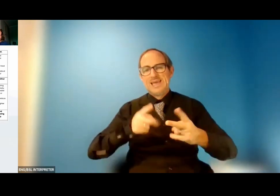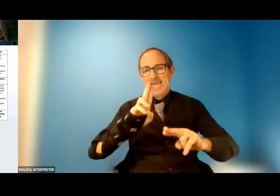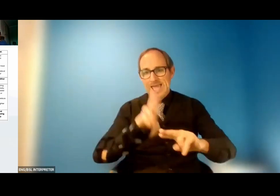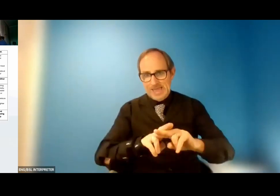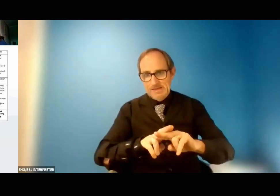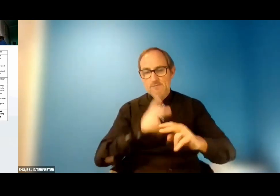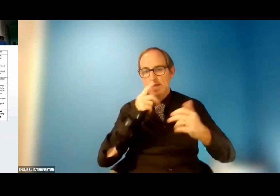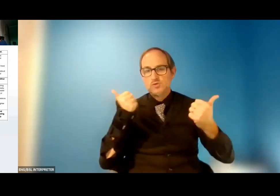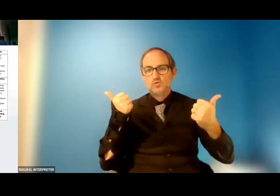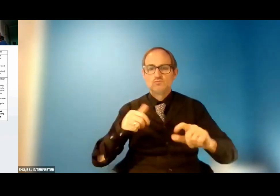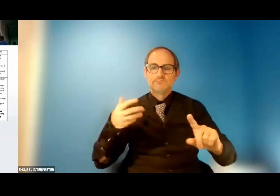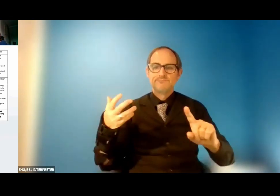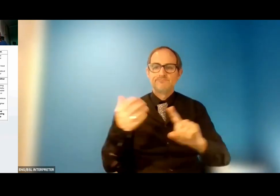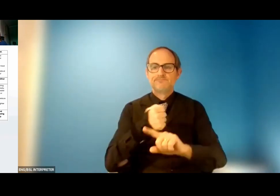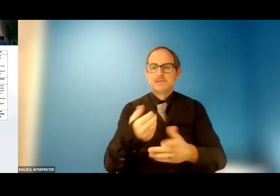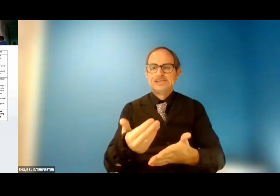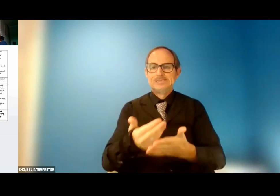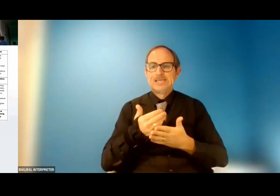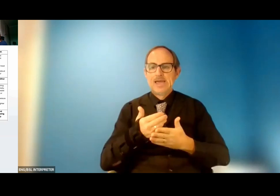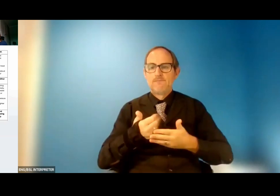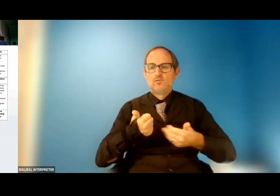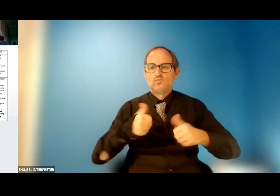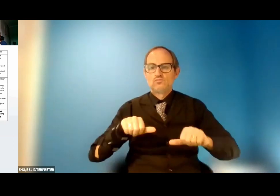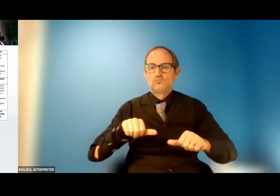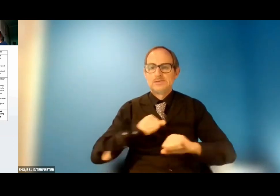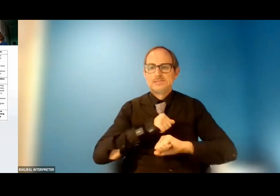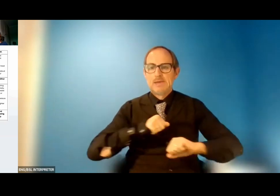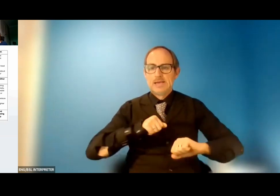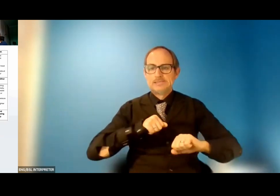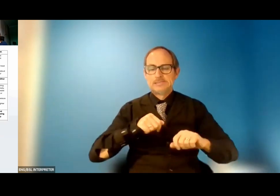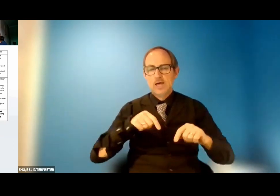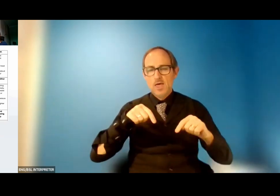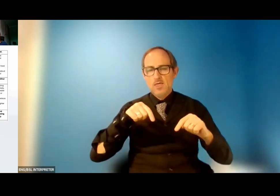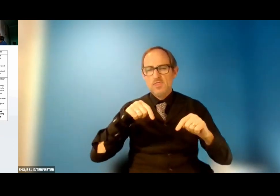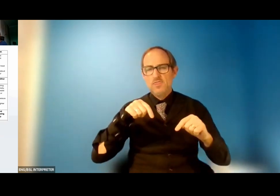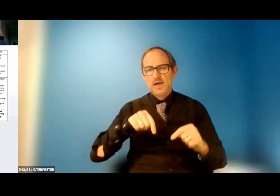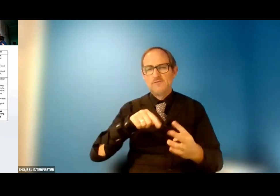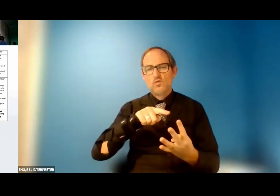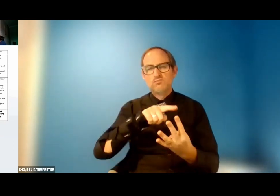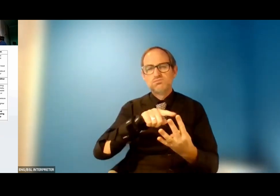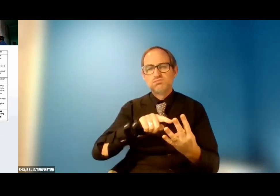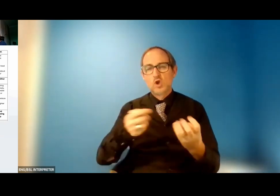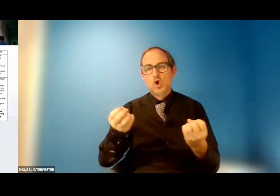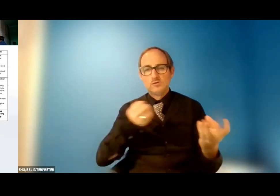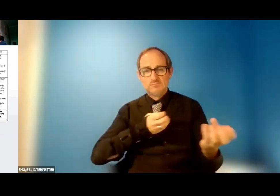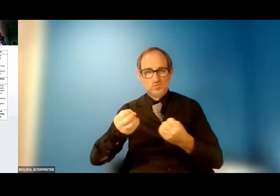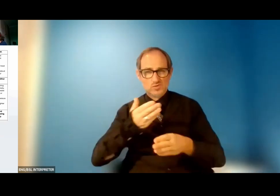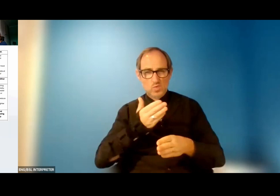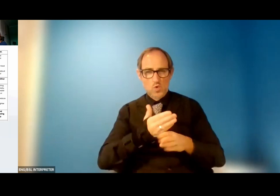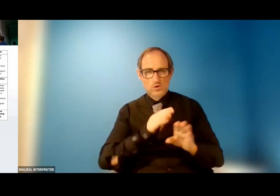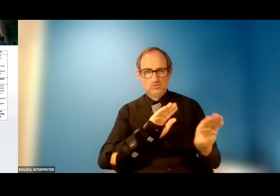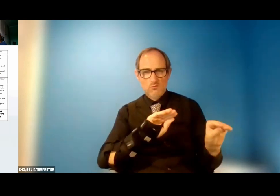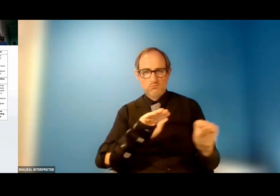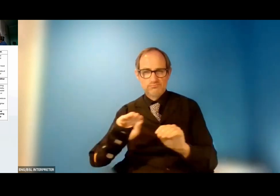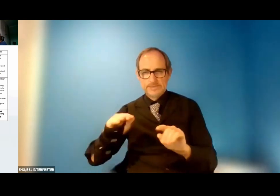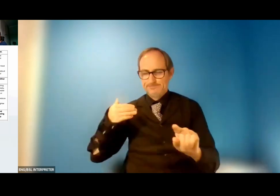space. So most of these are taken from different workshop contributions, and they include the